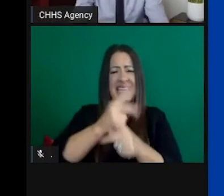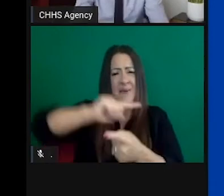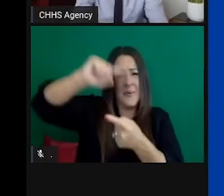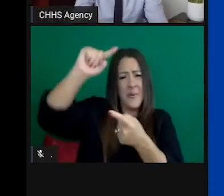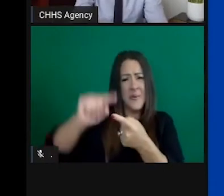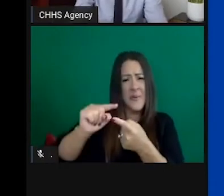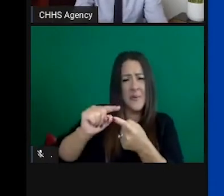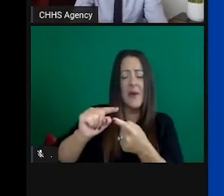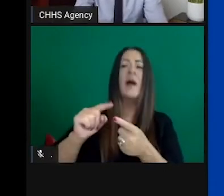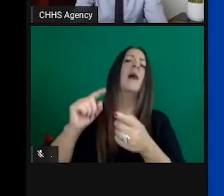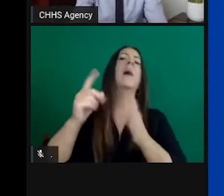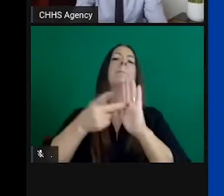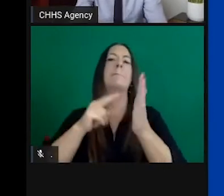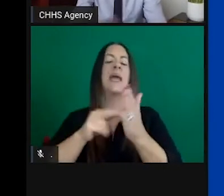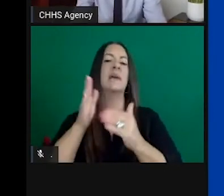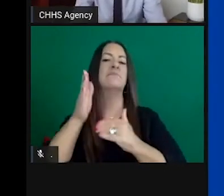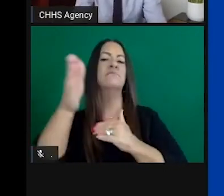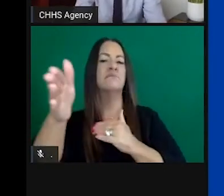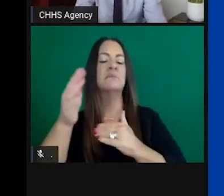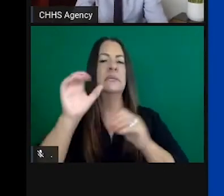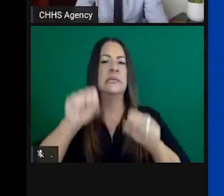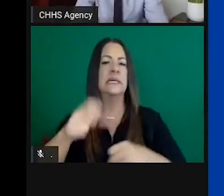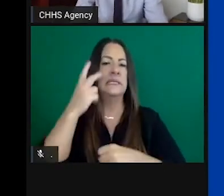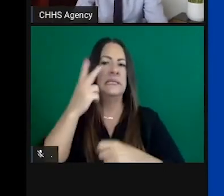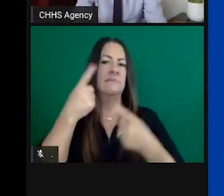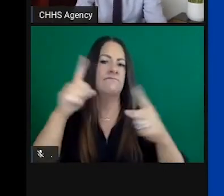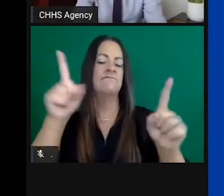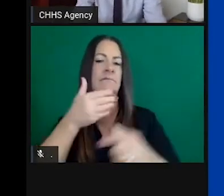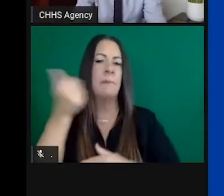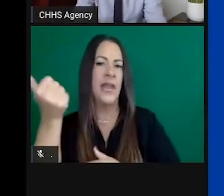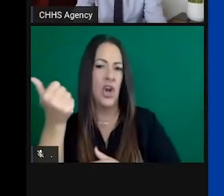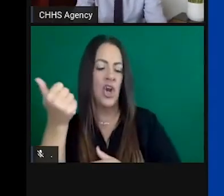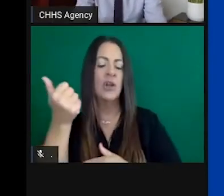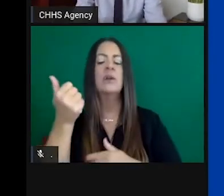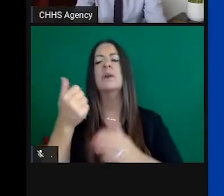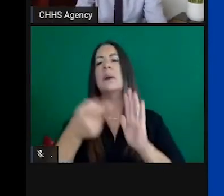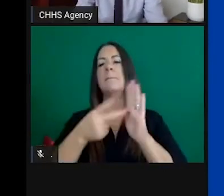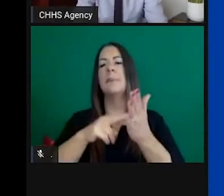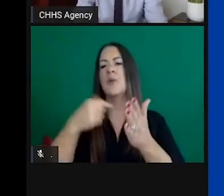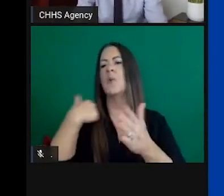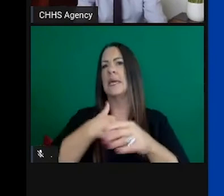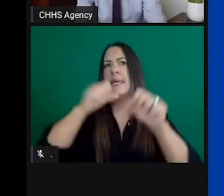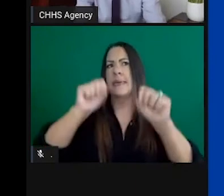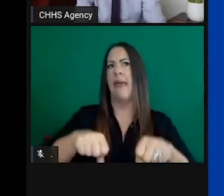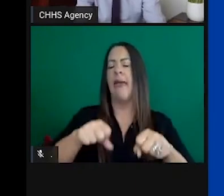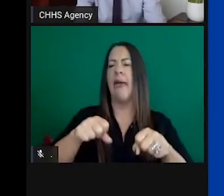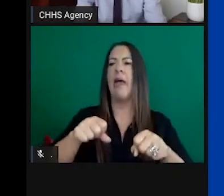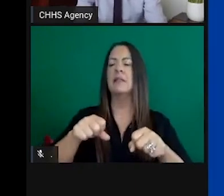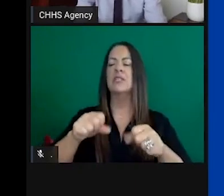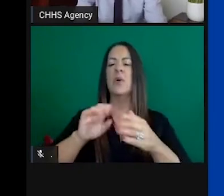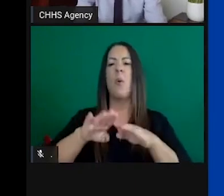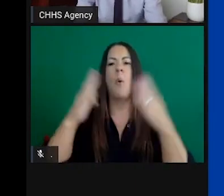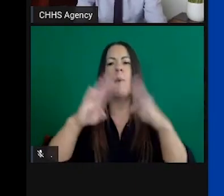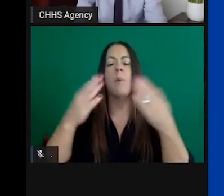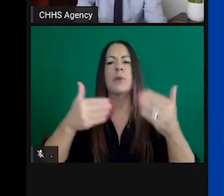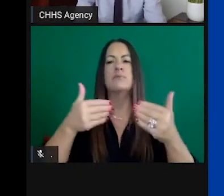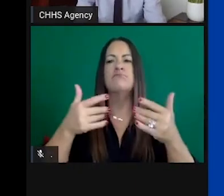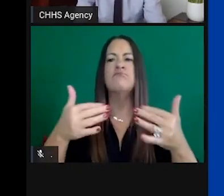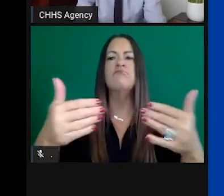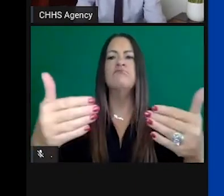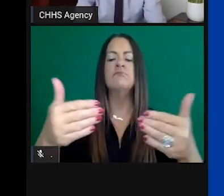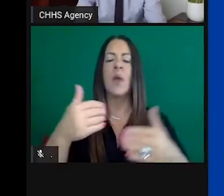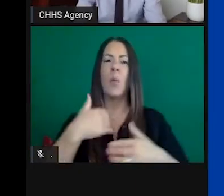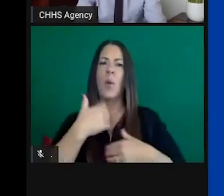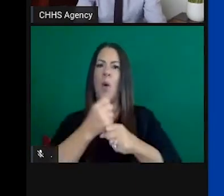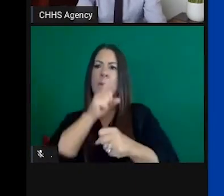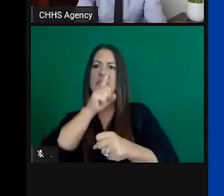more room we have to see as things move during these critical times. And we want to make sure that our hospital